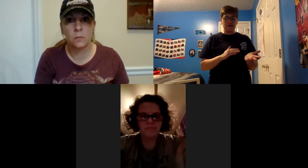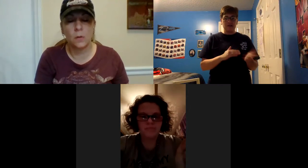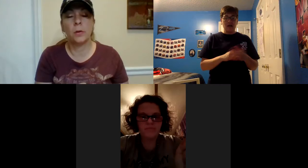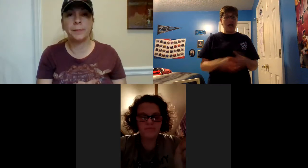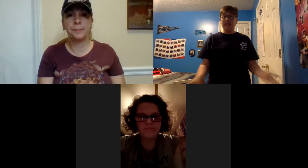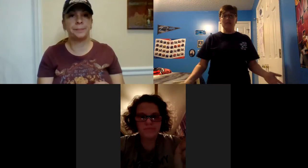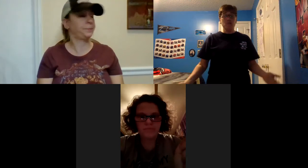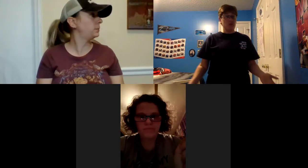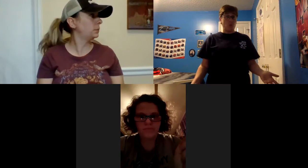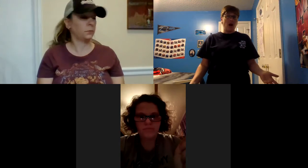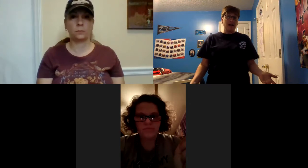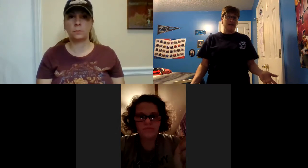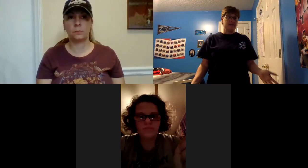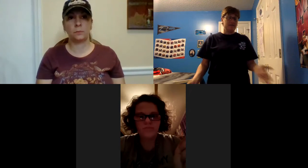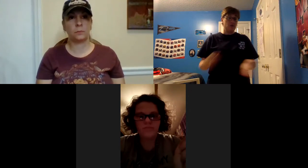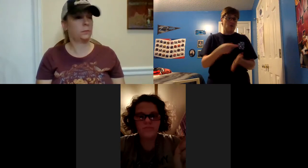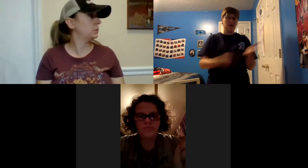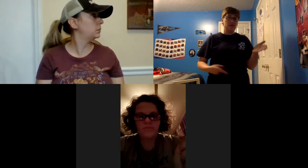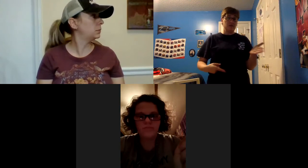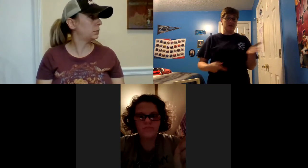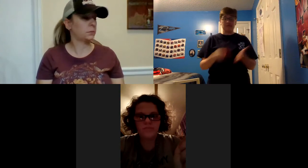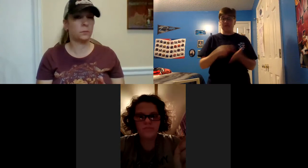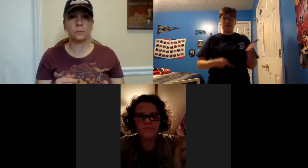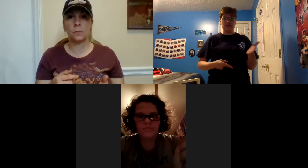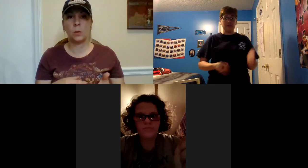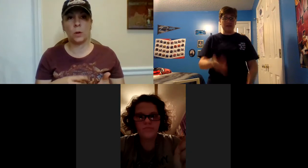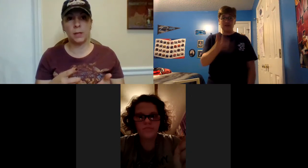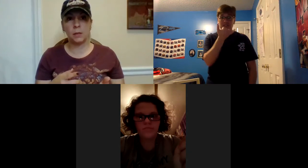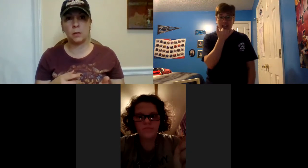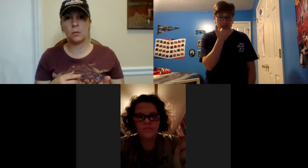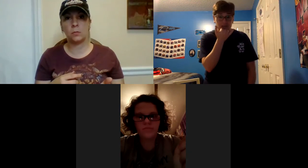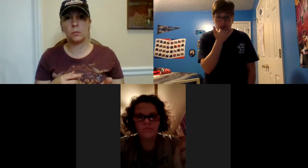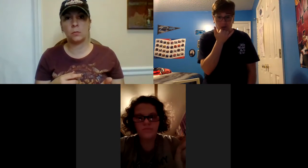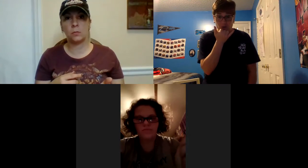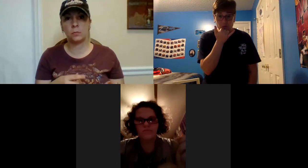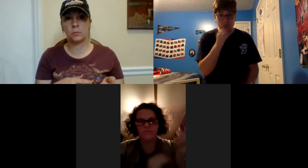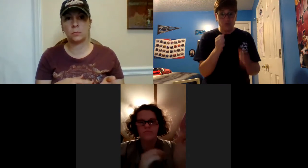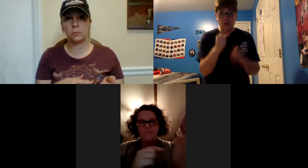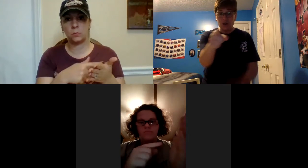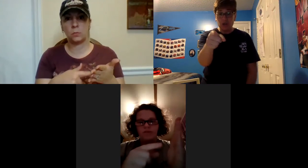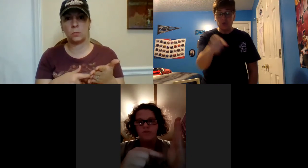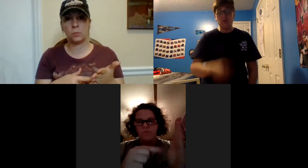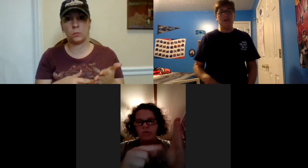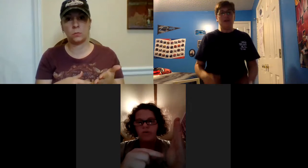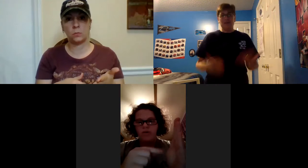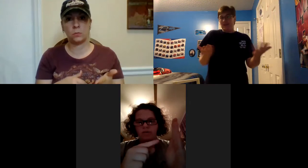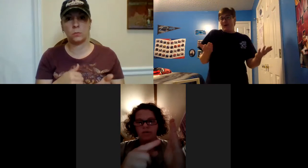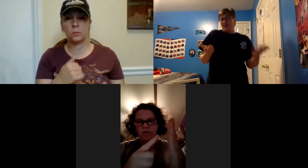not. And even with what, what you can even leave it out and say wrong